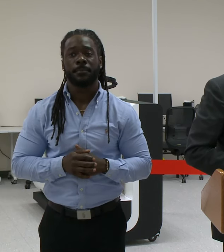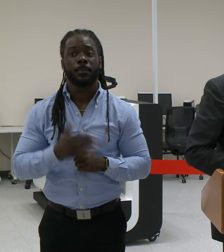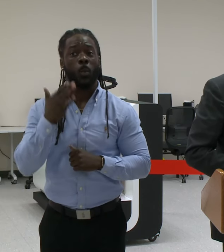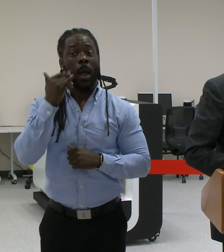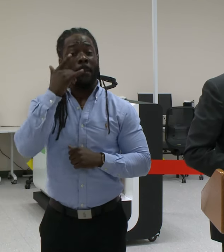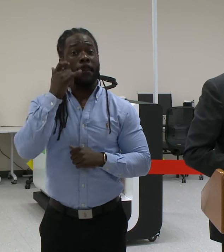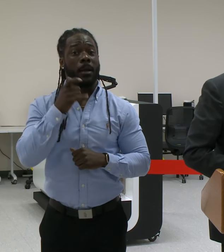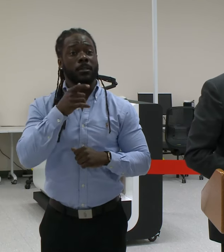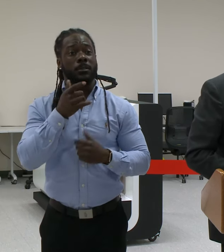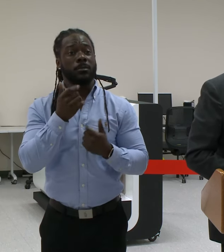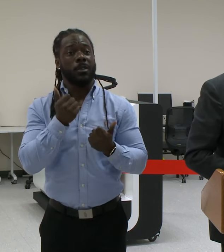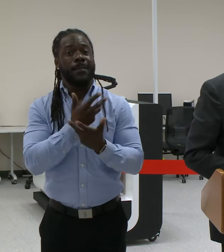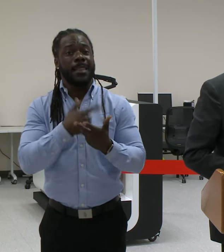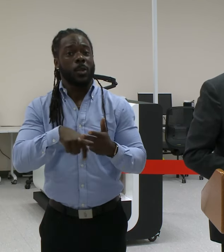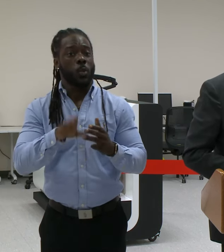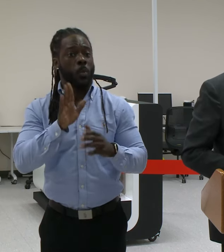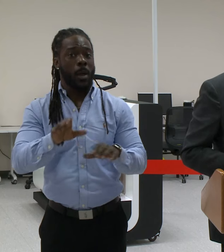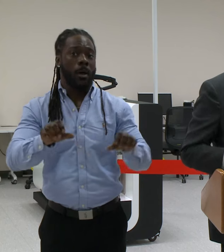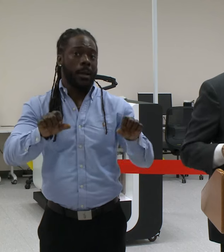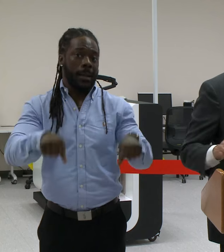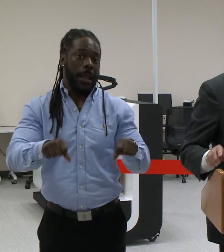because of what you will enable